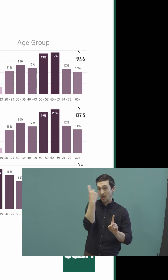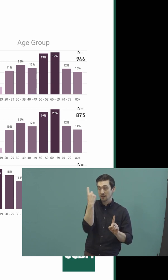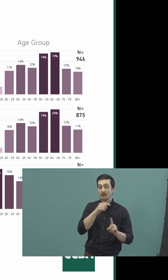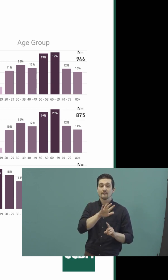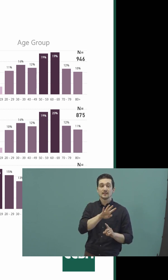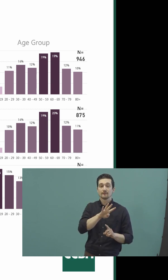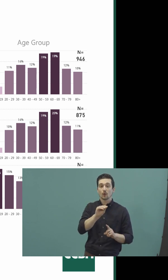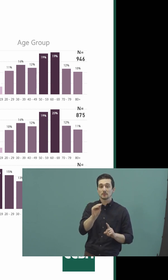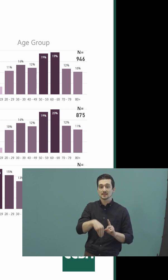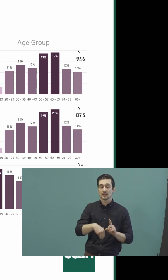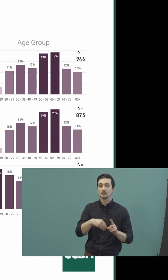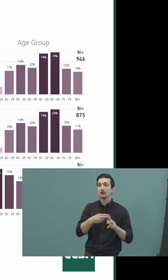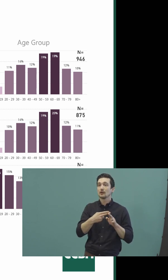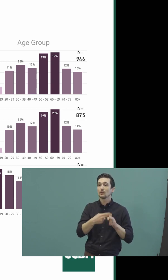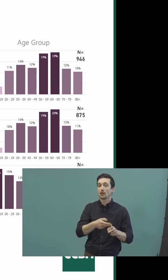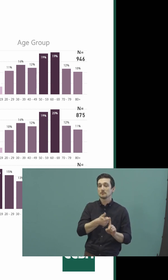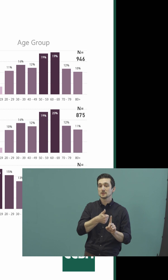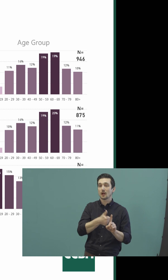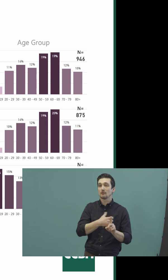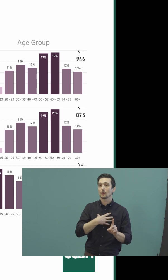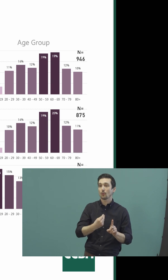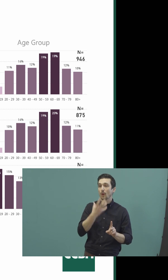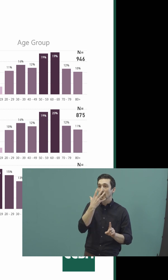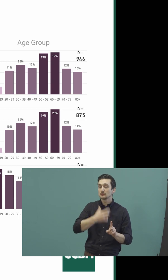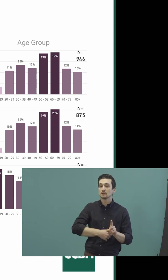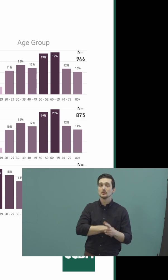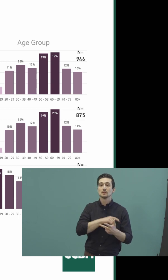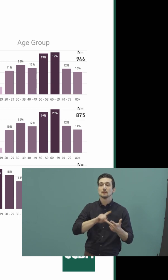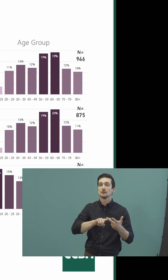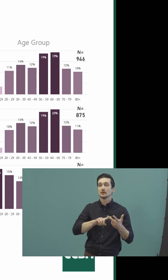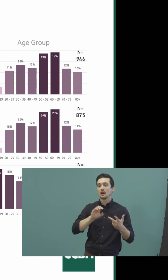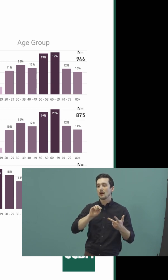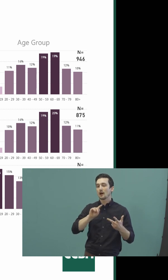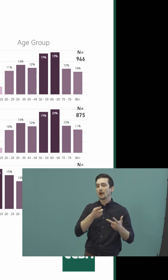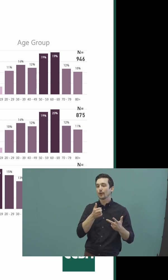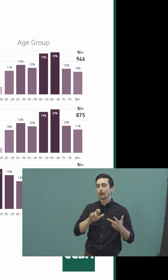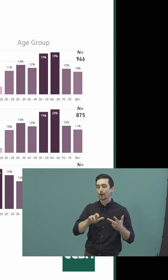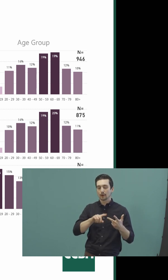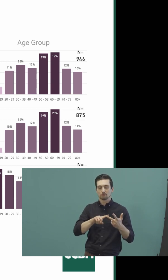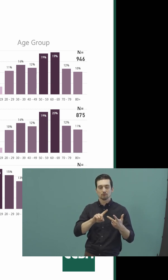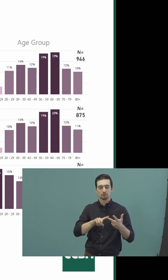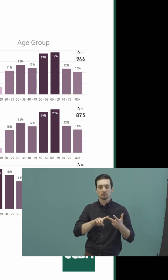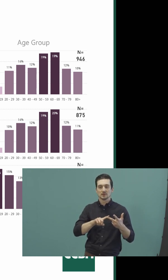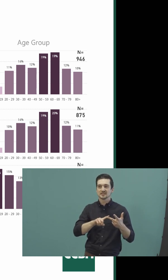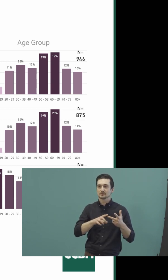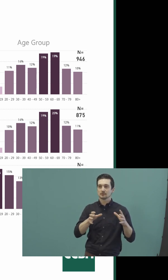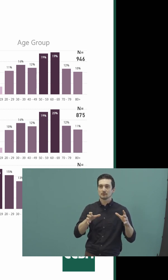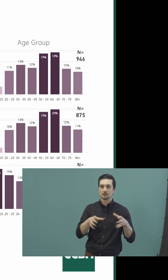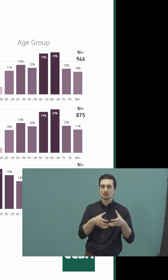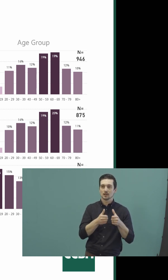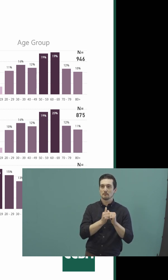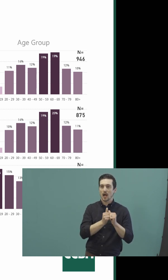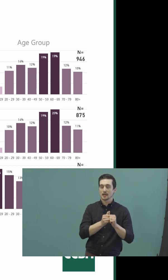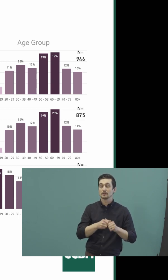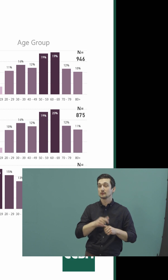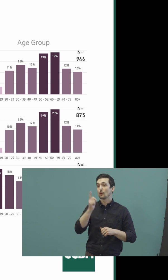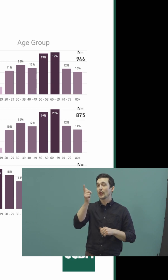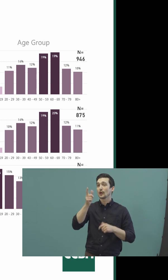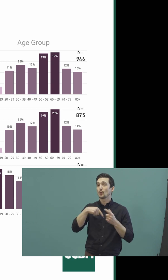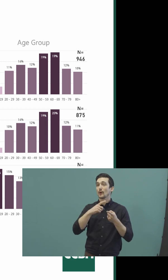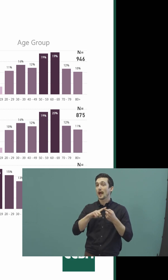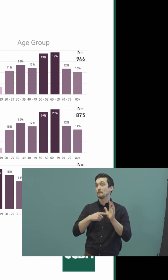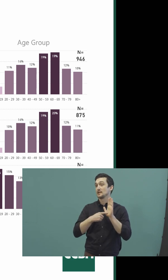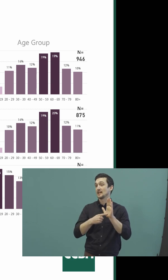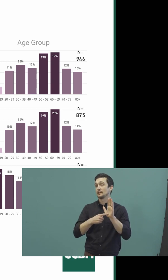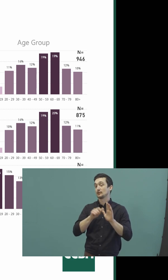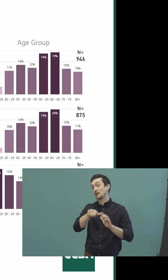54% identify as white, and other, it was combined. You'll see later when I present the county, there's